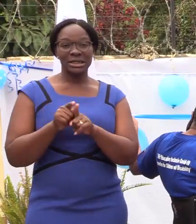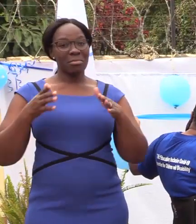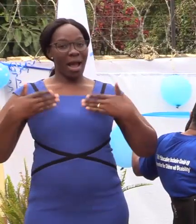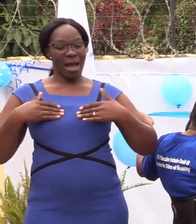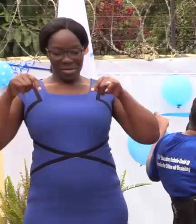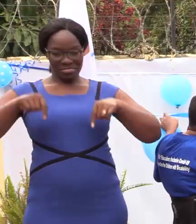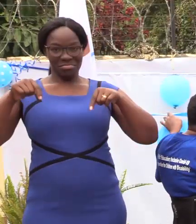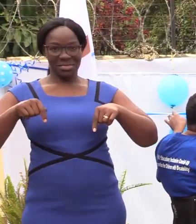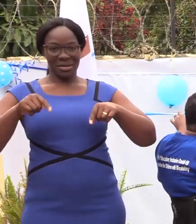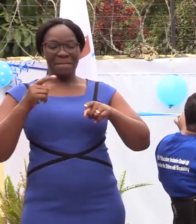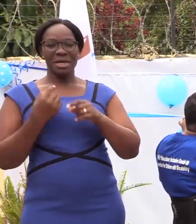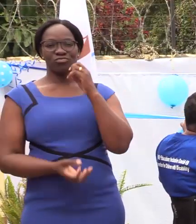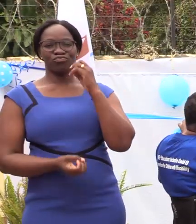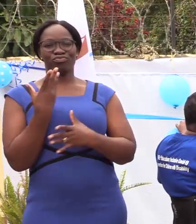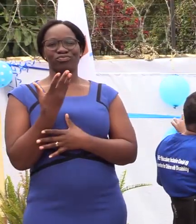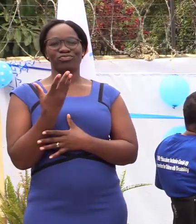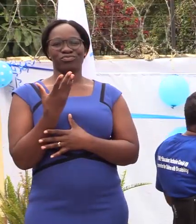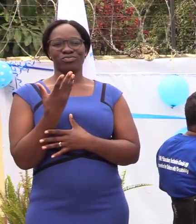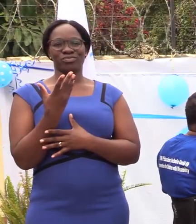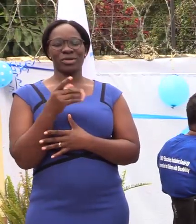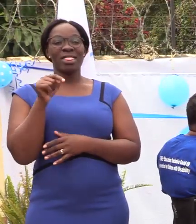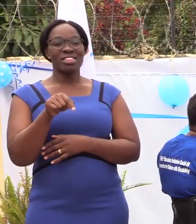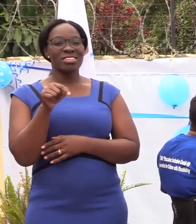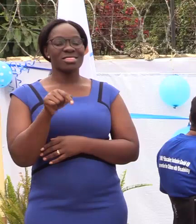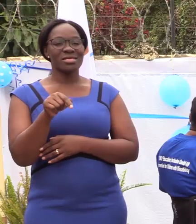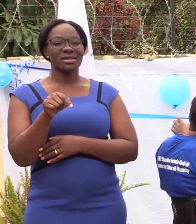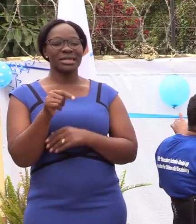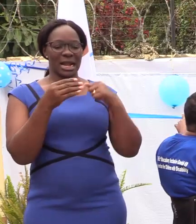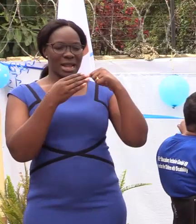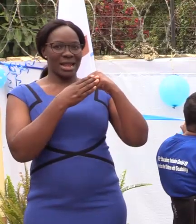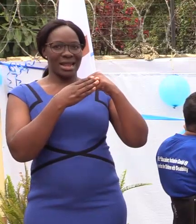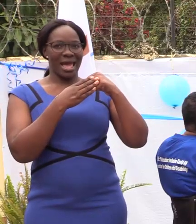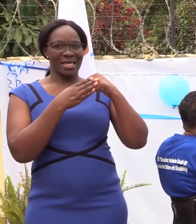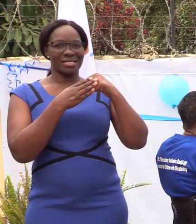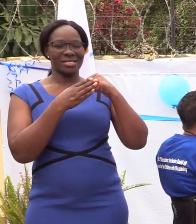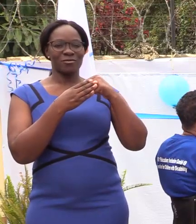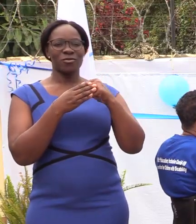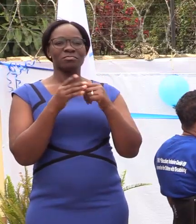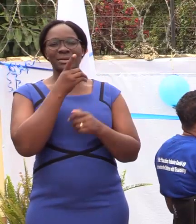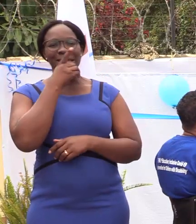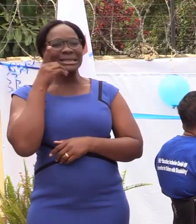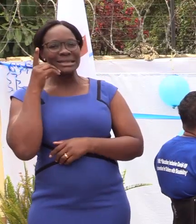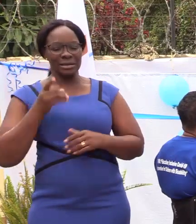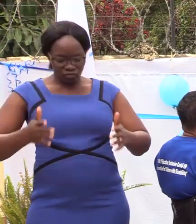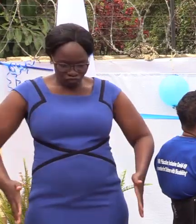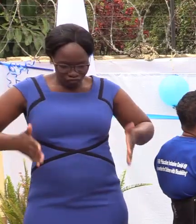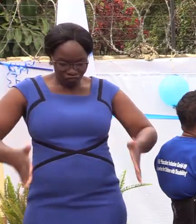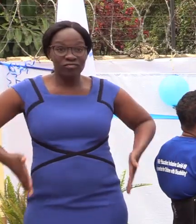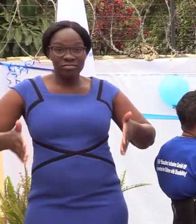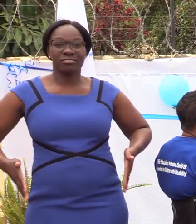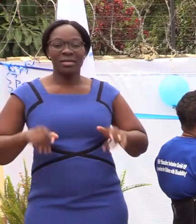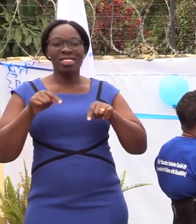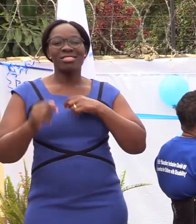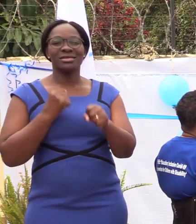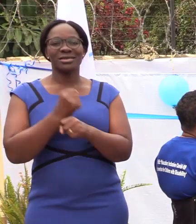here today to really launch this 9th edition of the Desert Wheel Race this